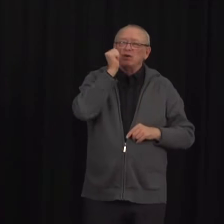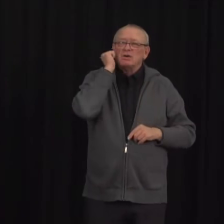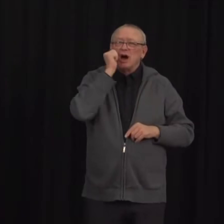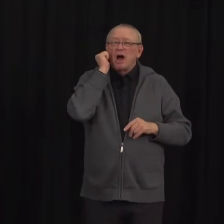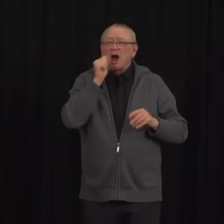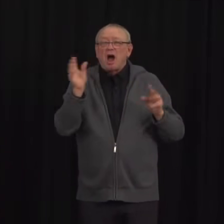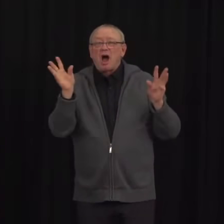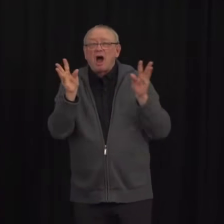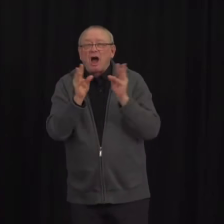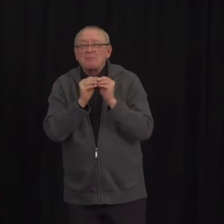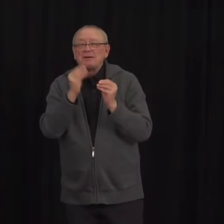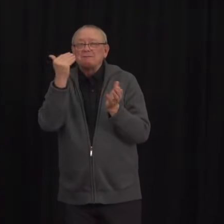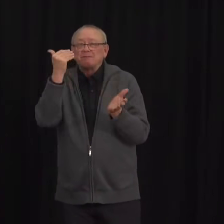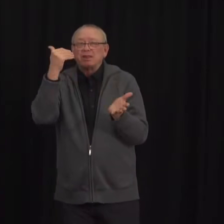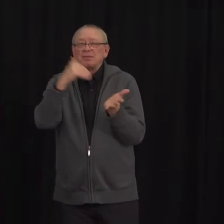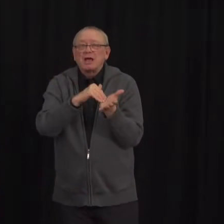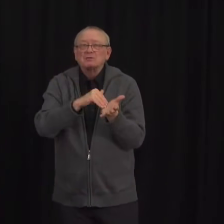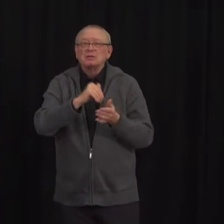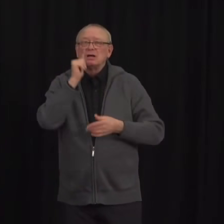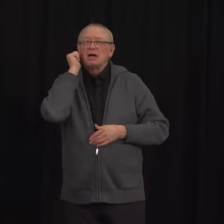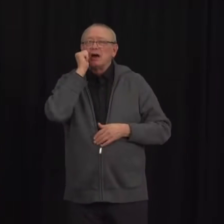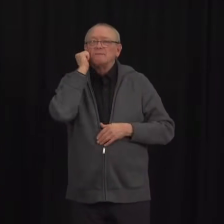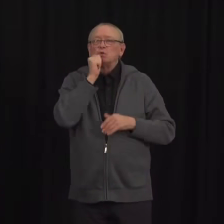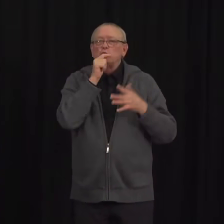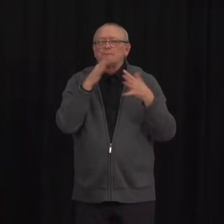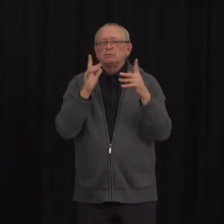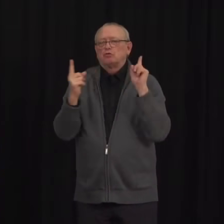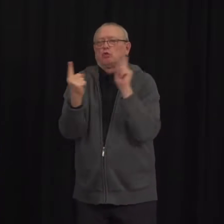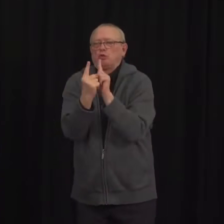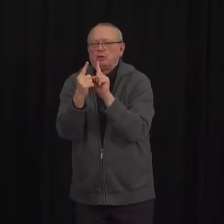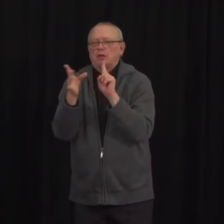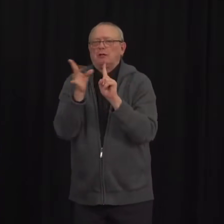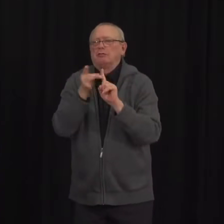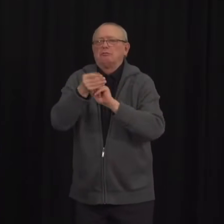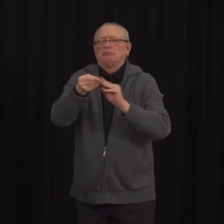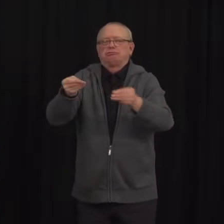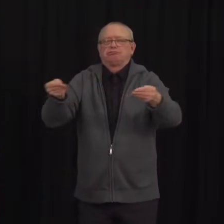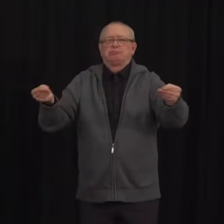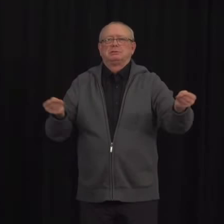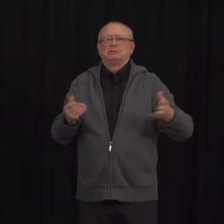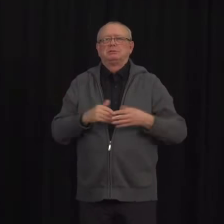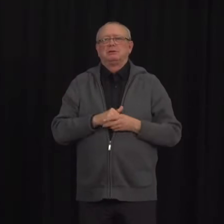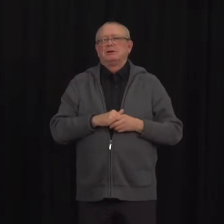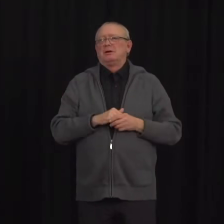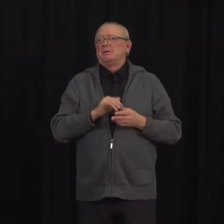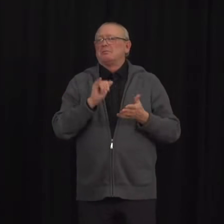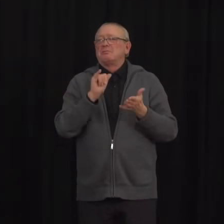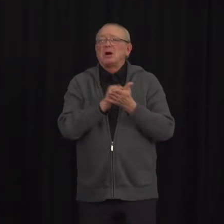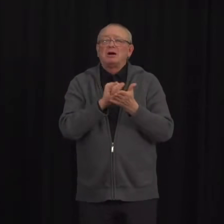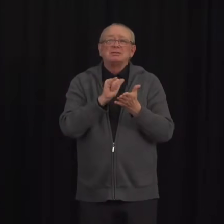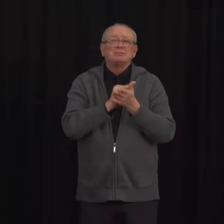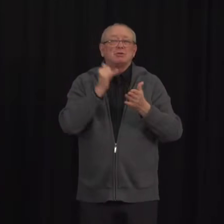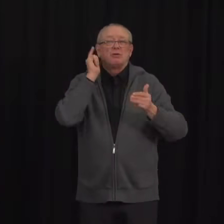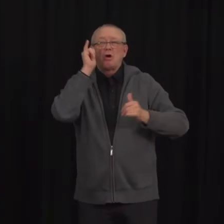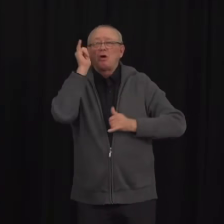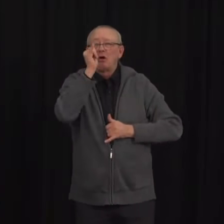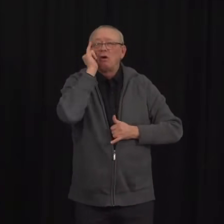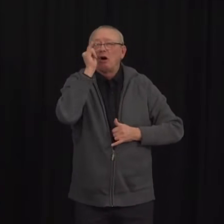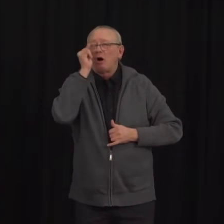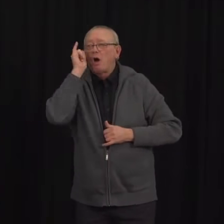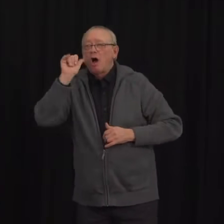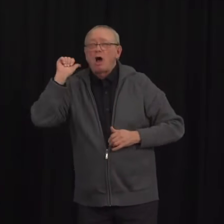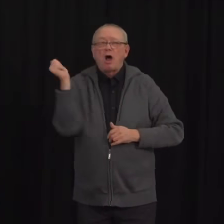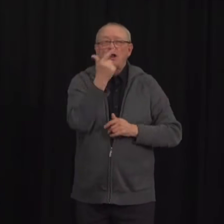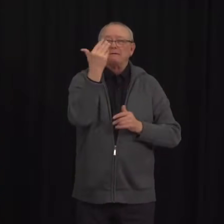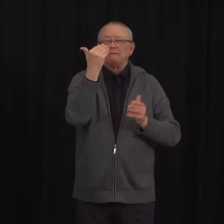people every day who are new close contacts. It is impossible to make phone calls to each one, which is why AHS